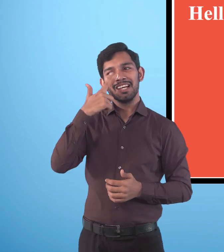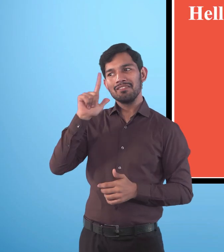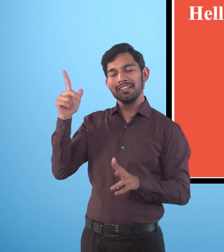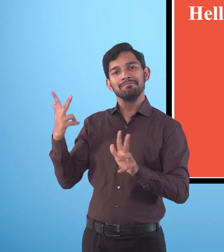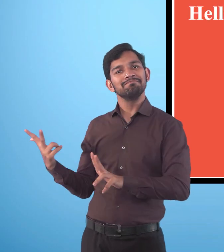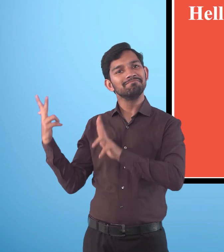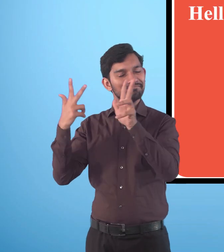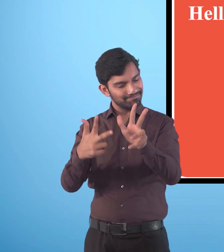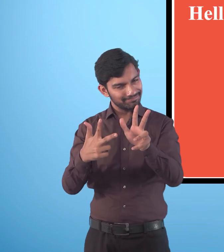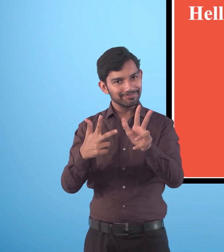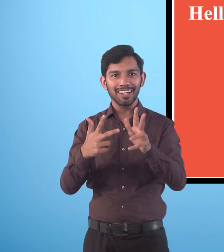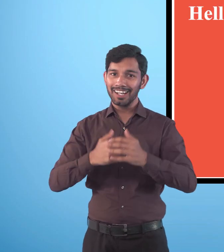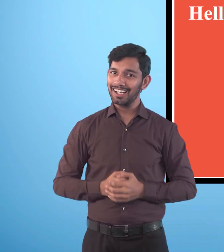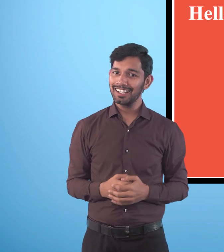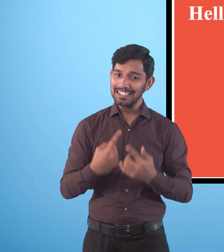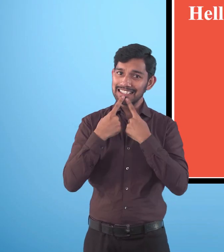Hello everyone.